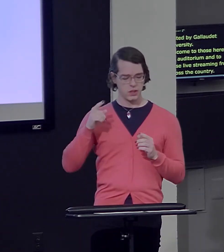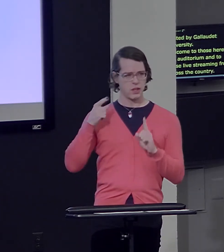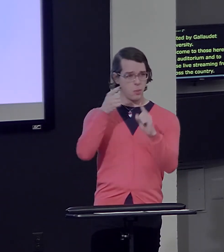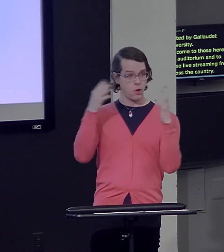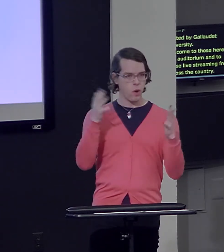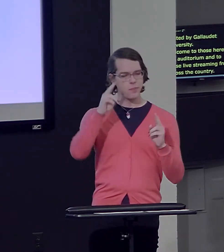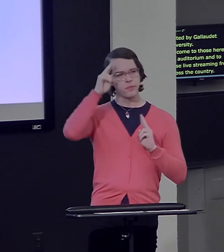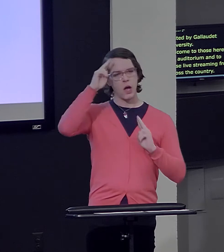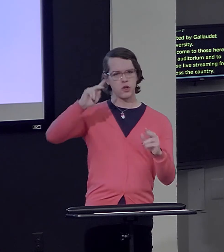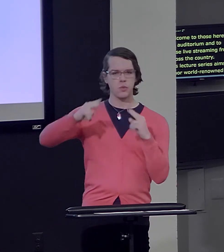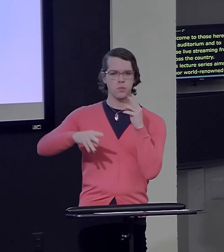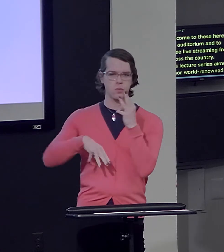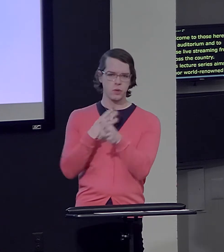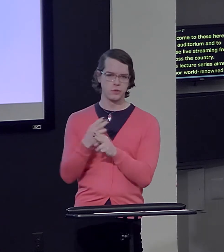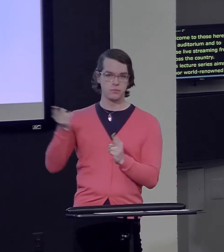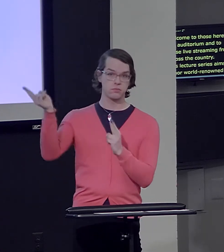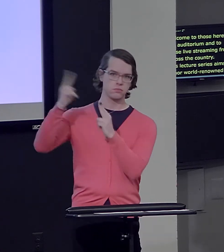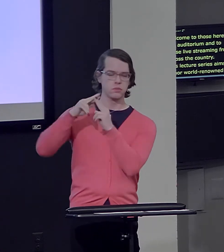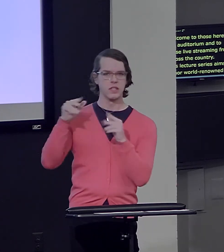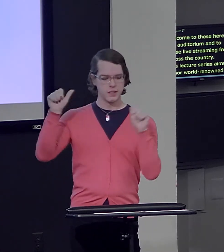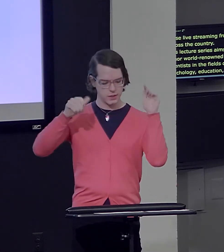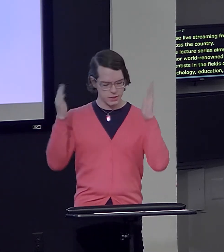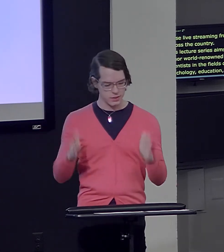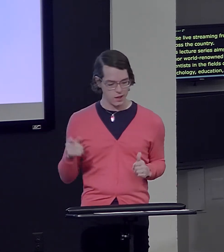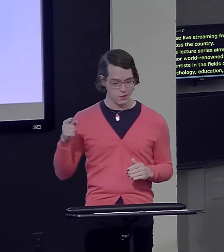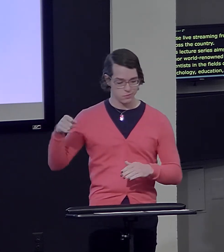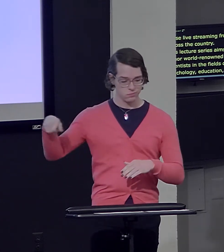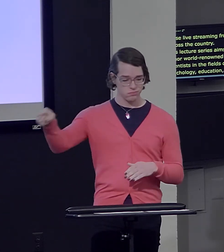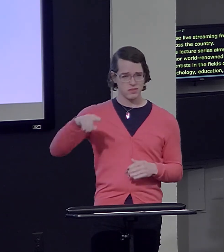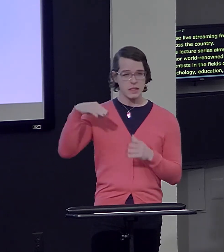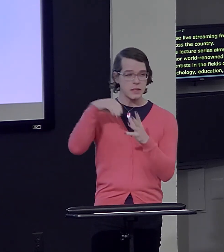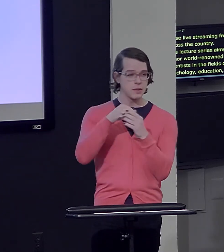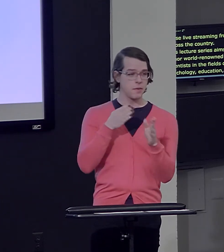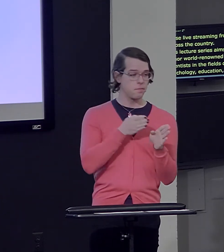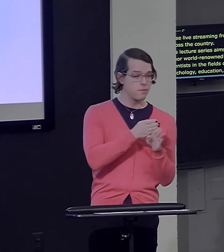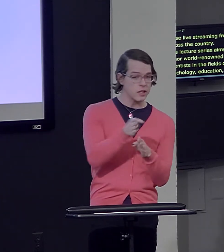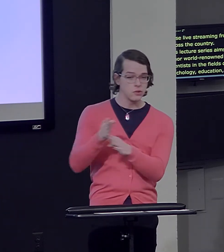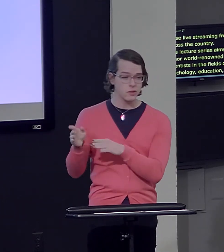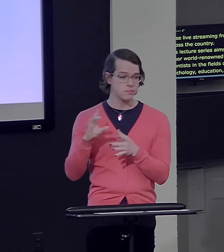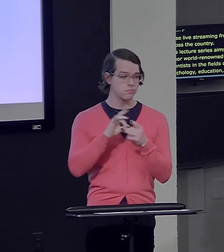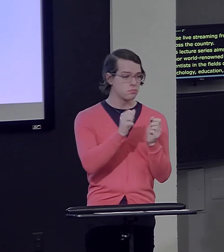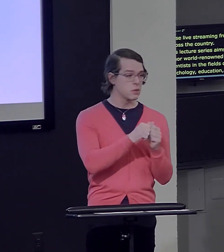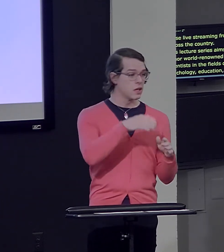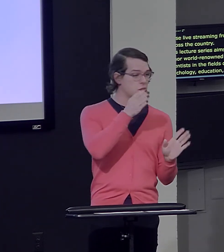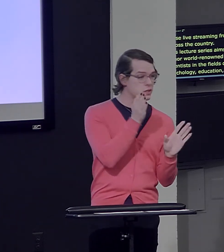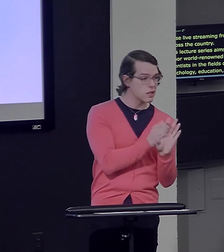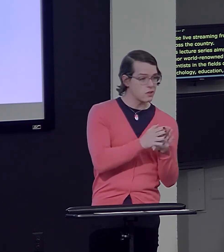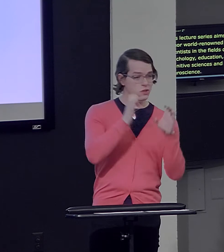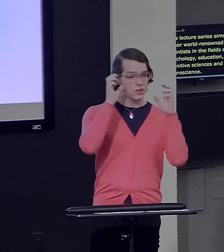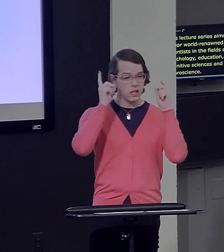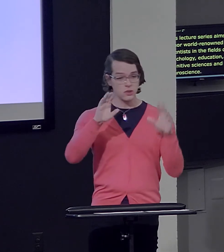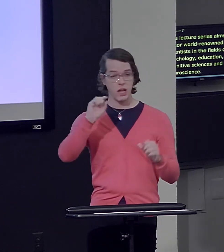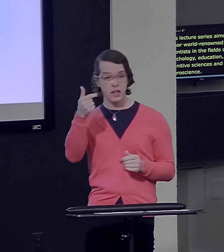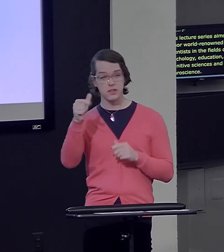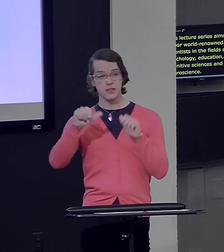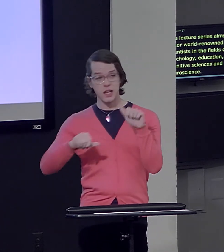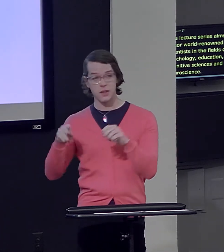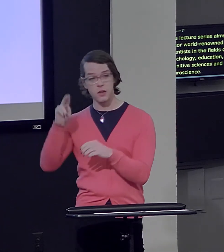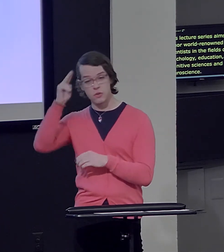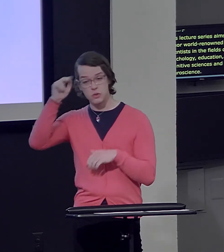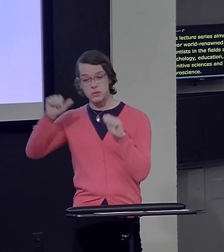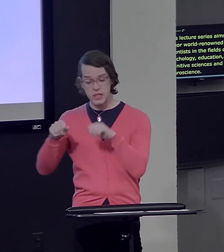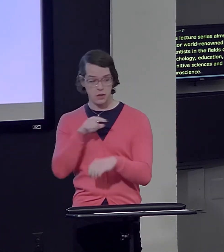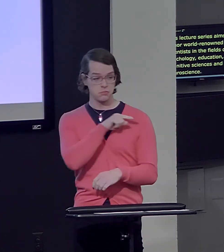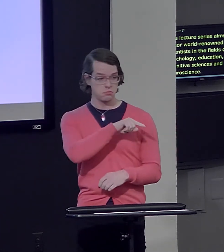This lecture series aims to honor world-renowned scientists in the field of psychology,